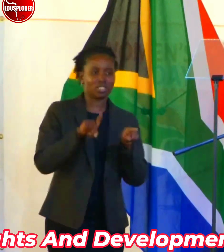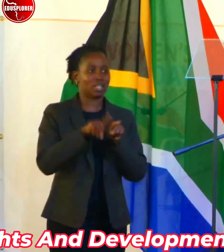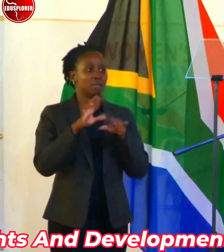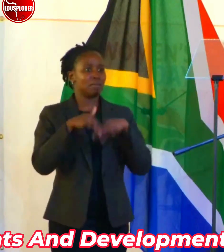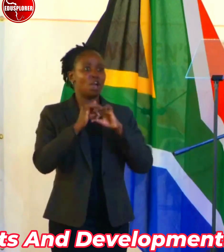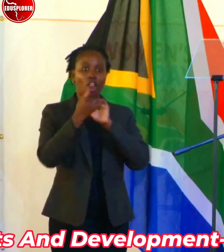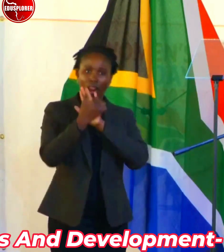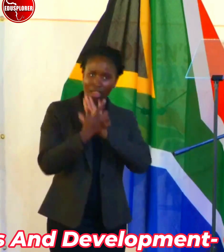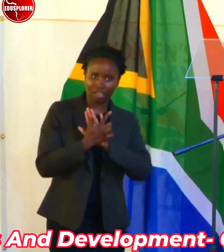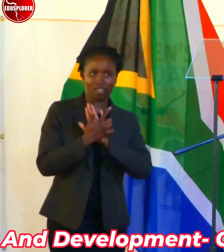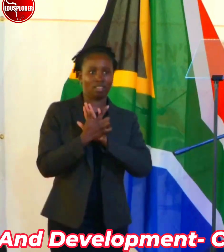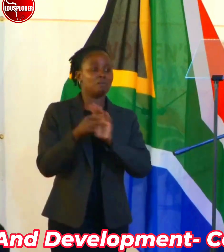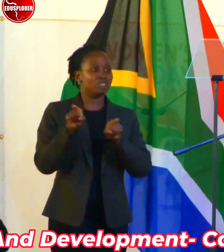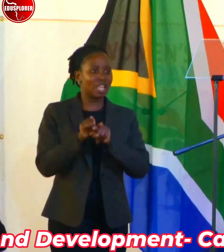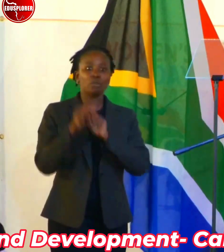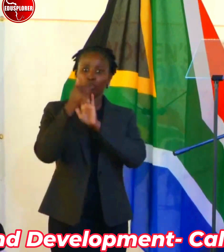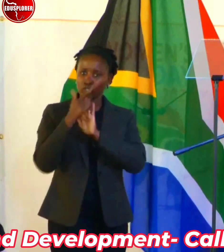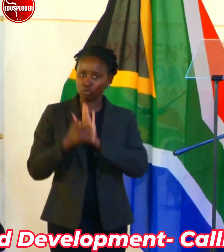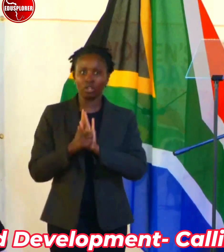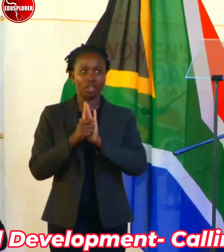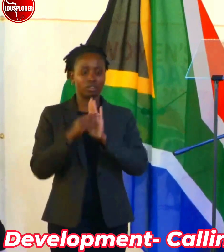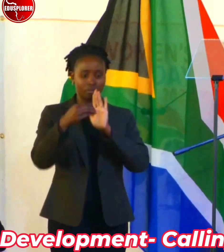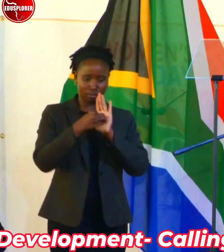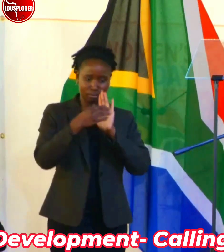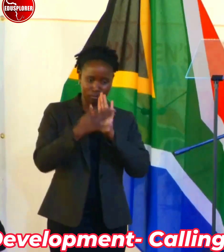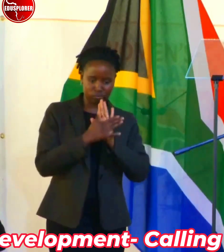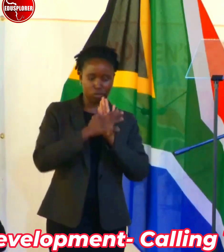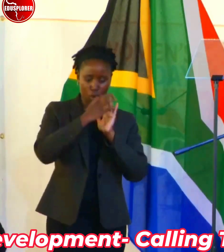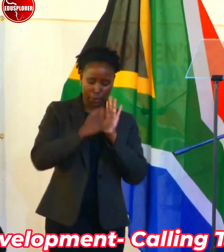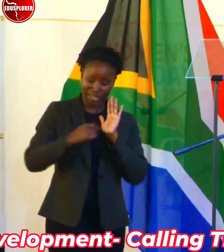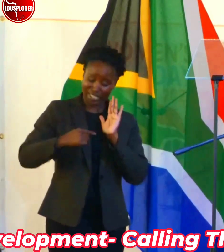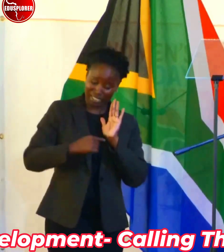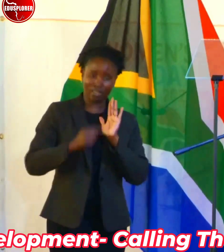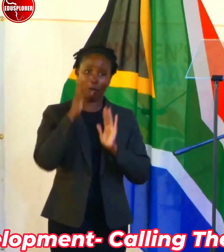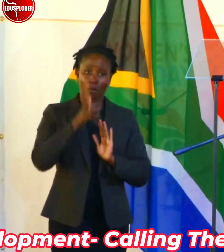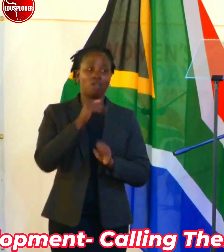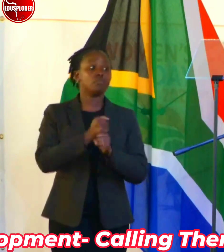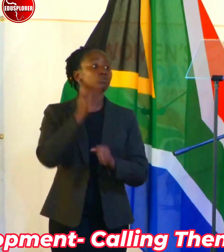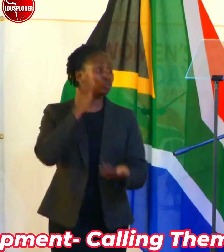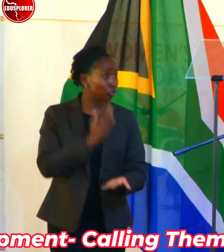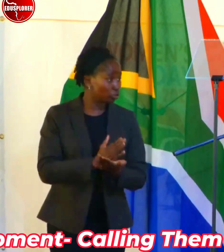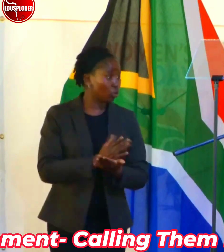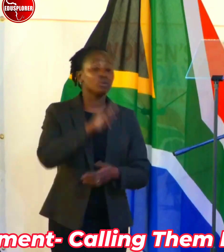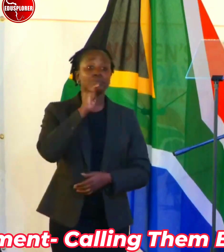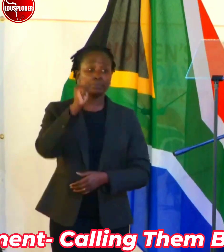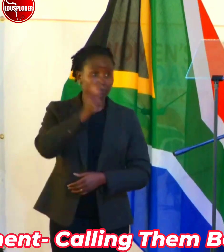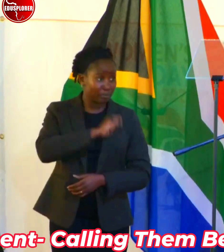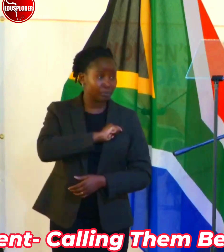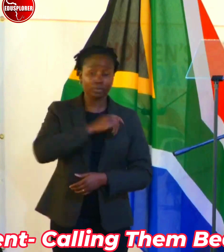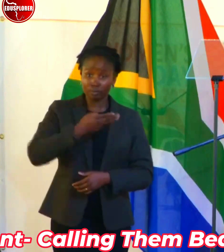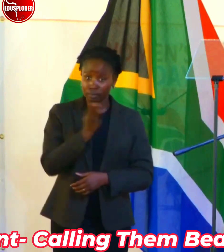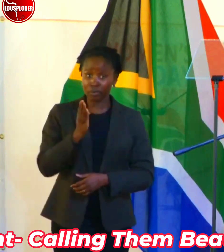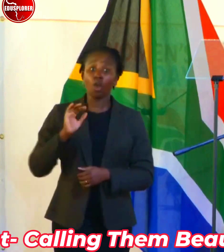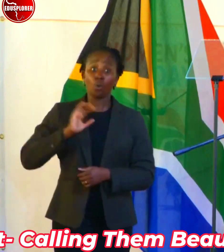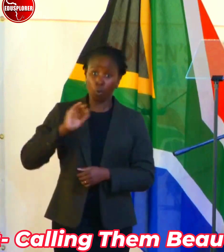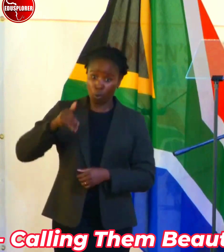as well as legislative prescripts that will ensure that indeed the women of our